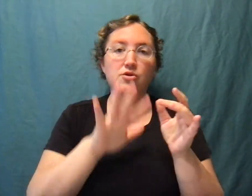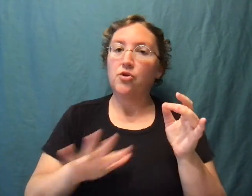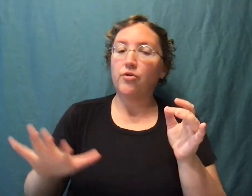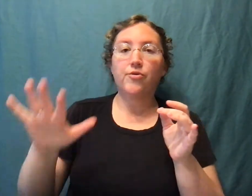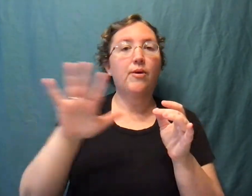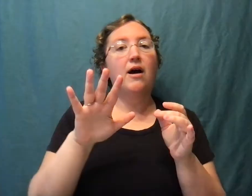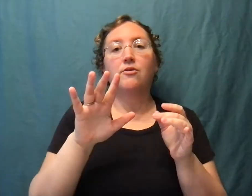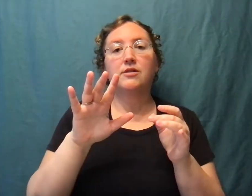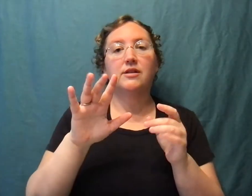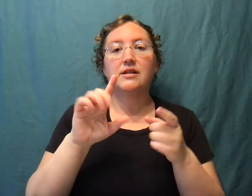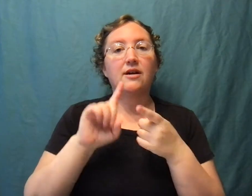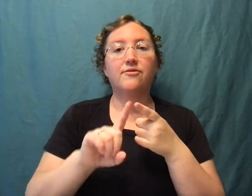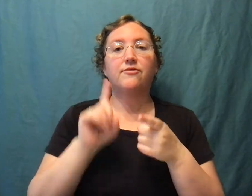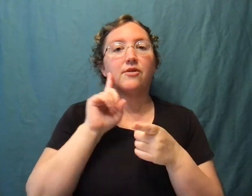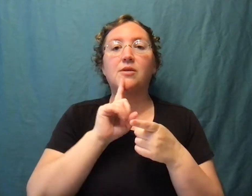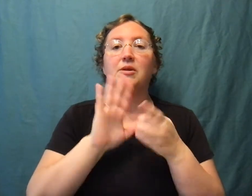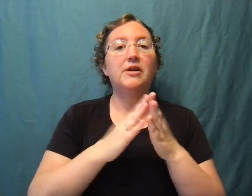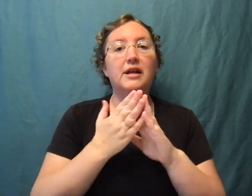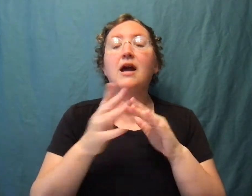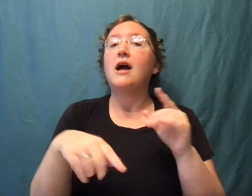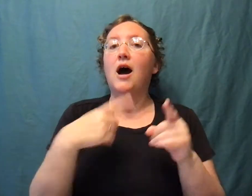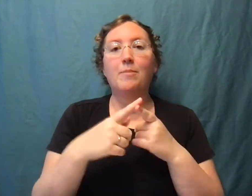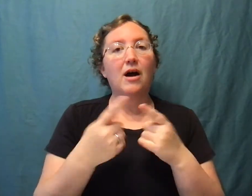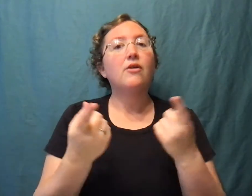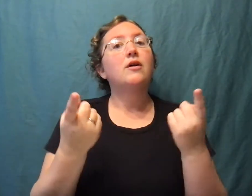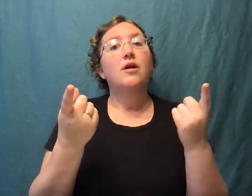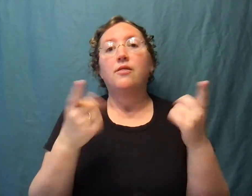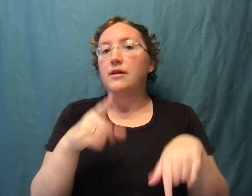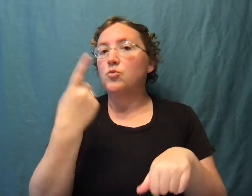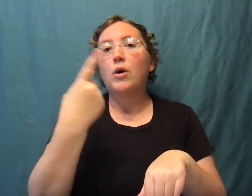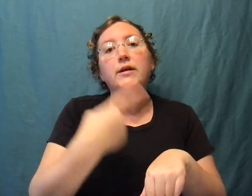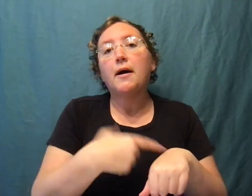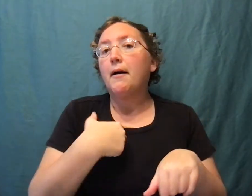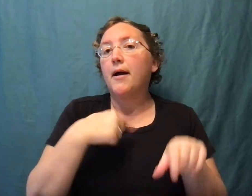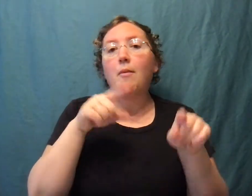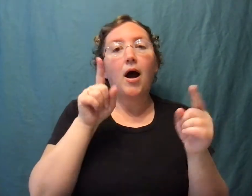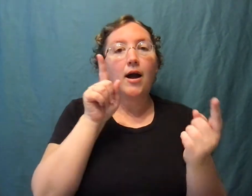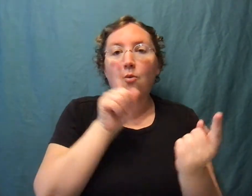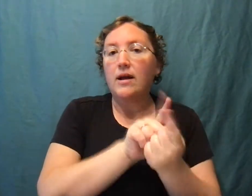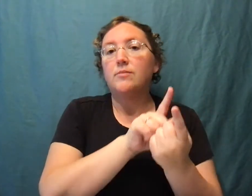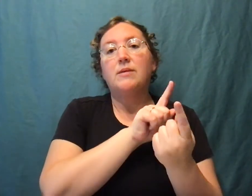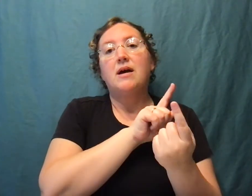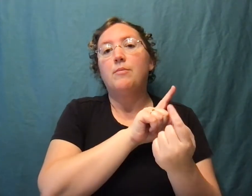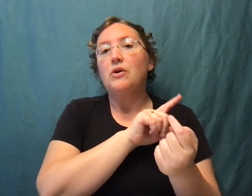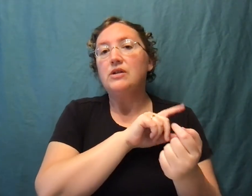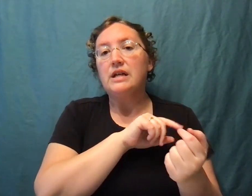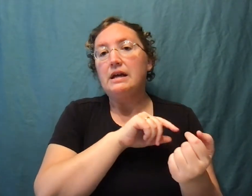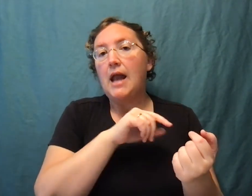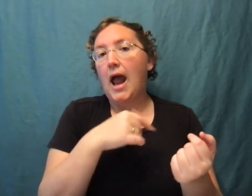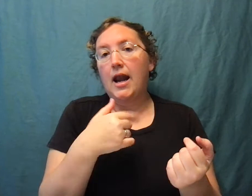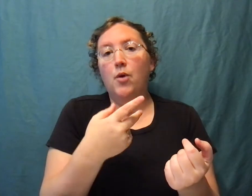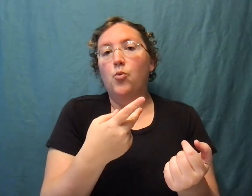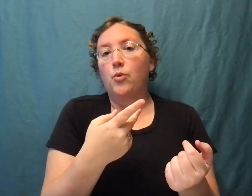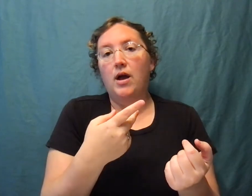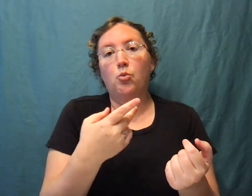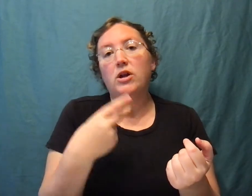told throughout the deaf community about this one time I randomly met a person and we